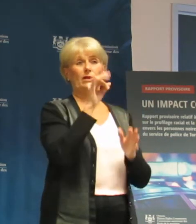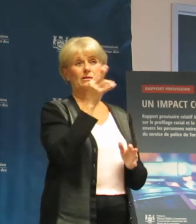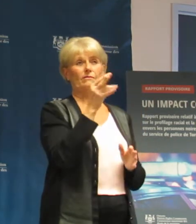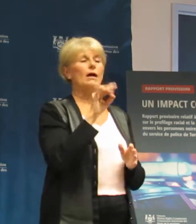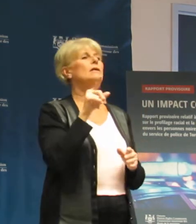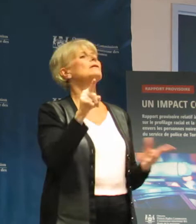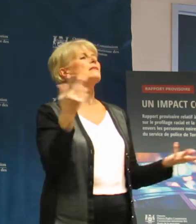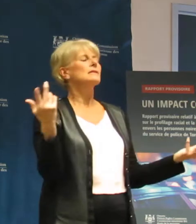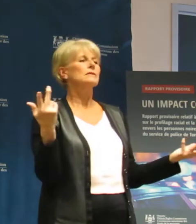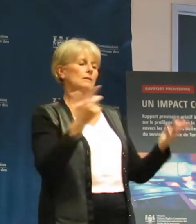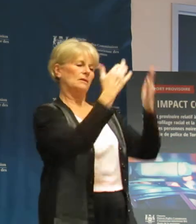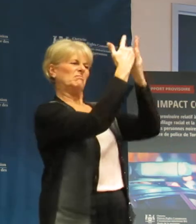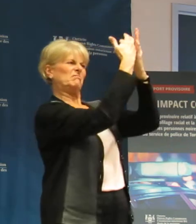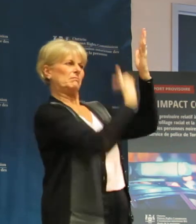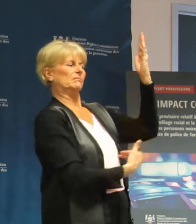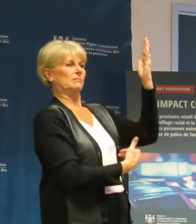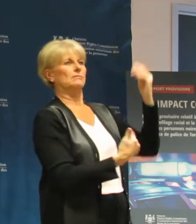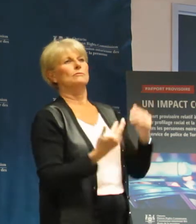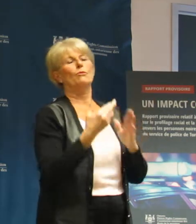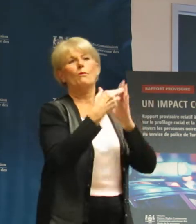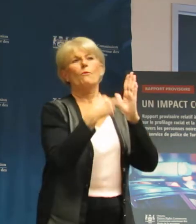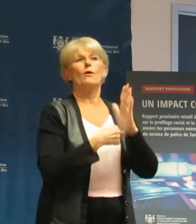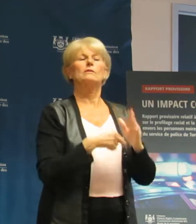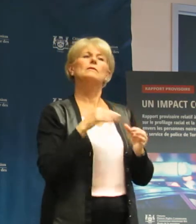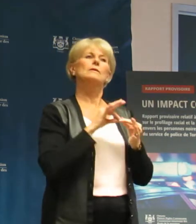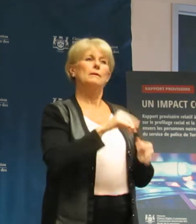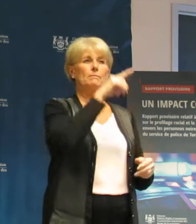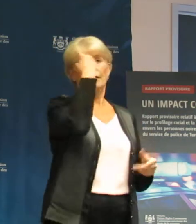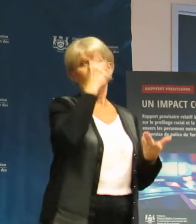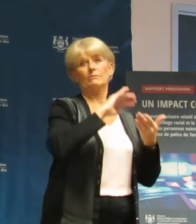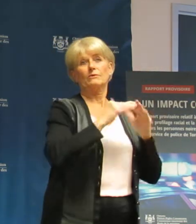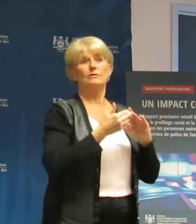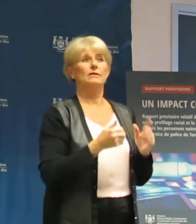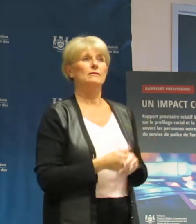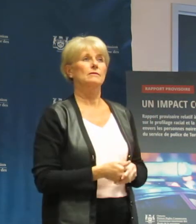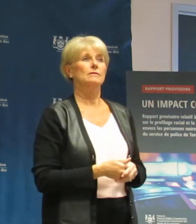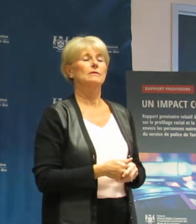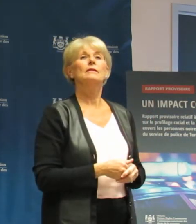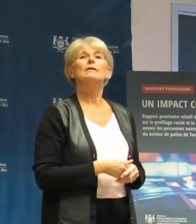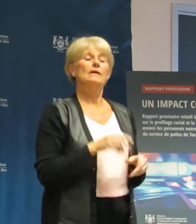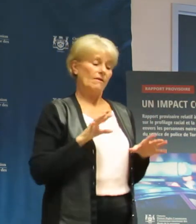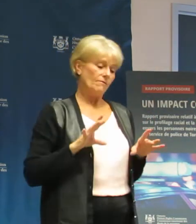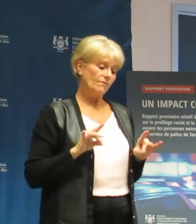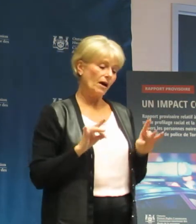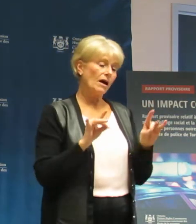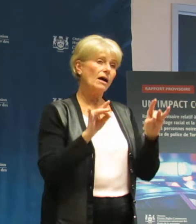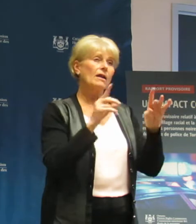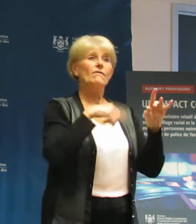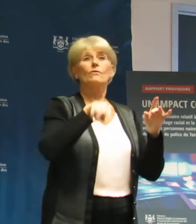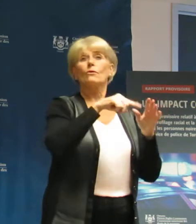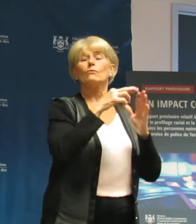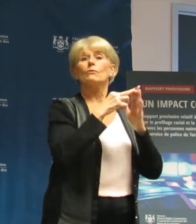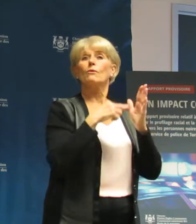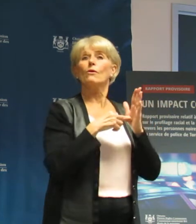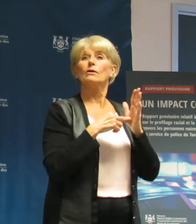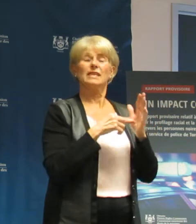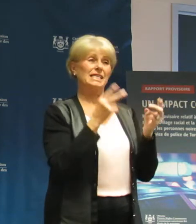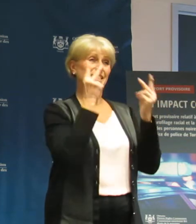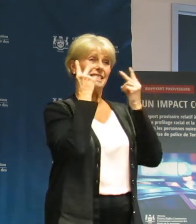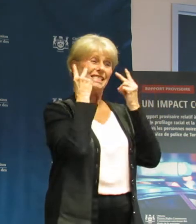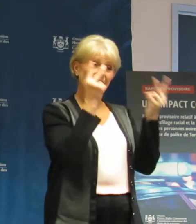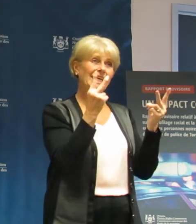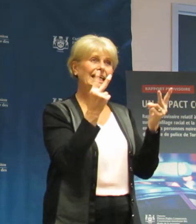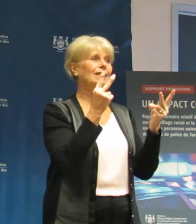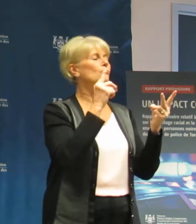a long list of reports on the Black community. If the findings of those reports had seen the light